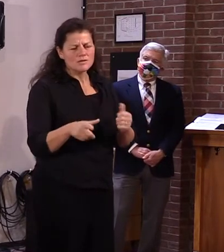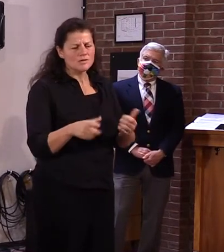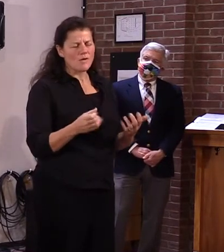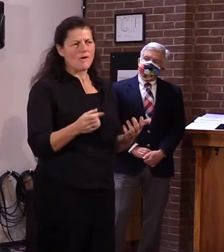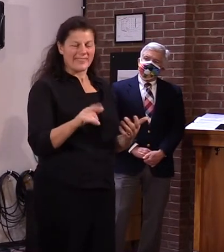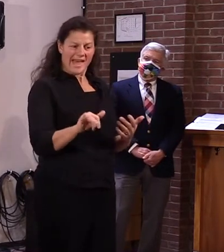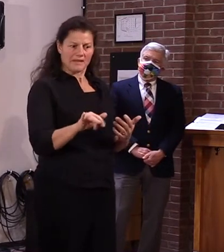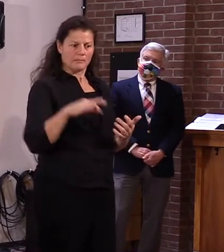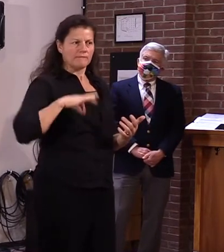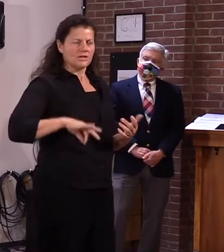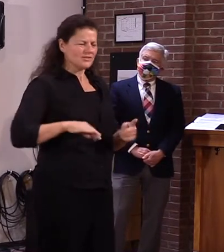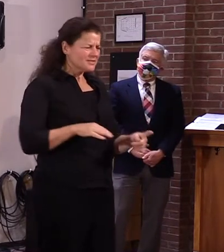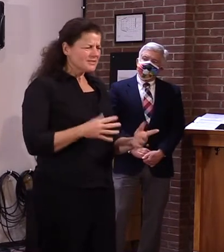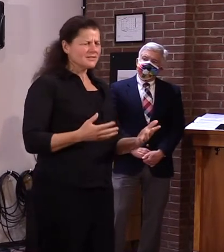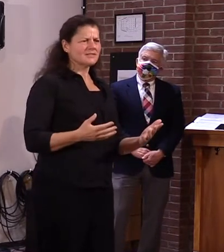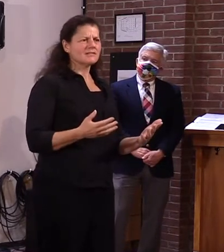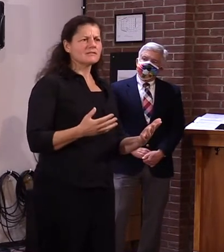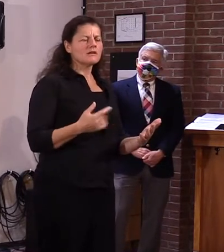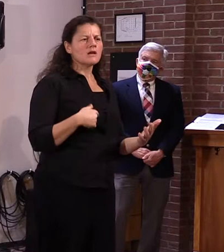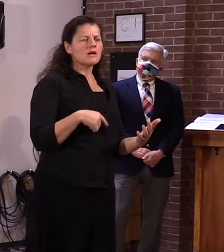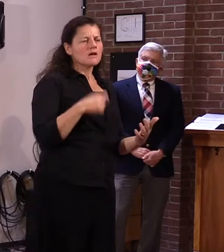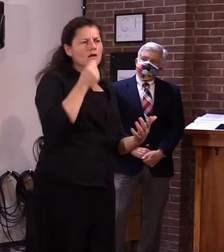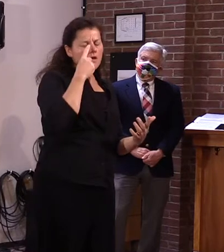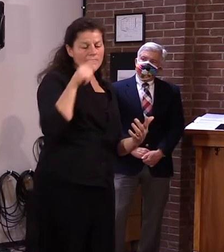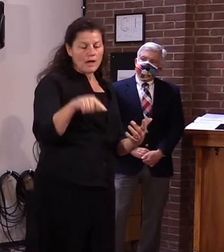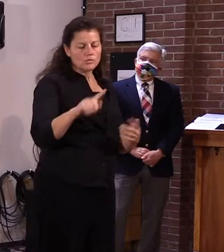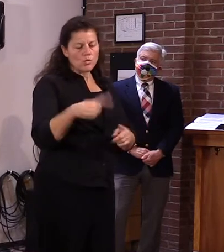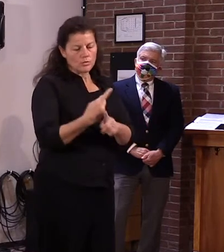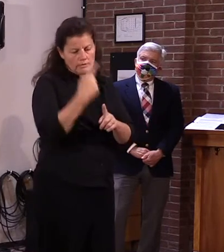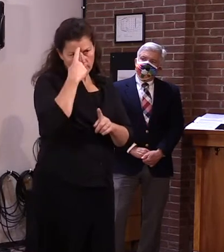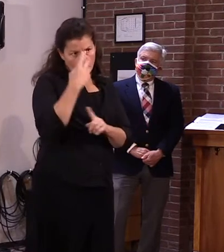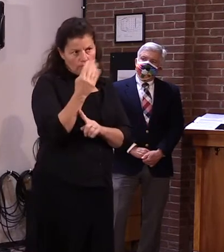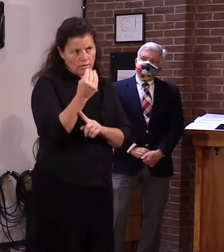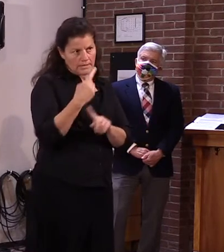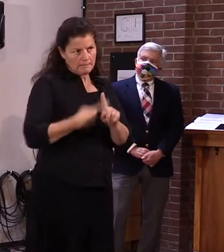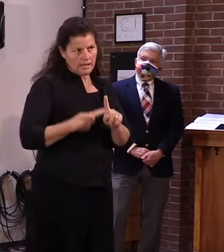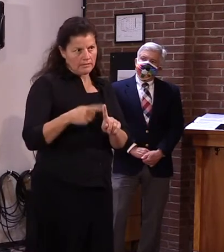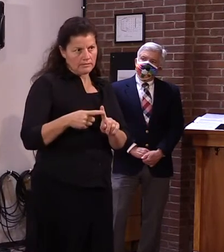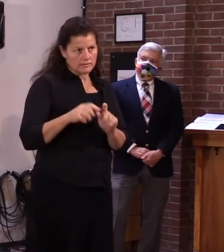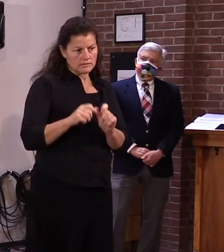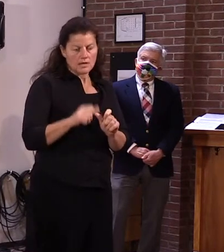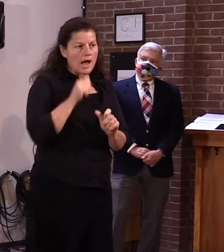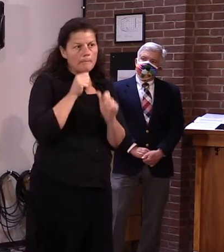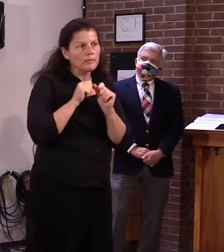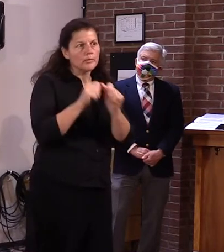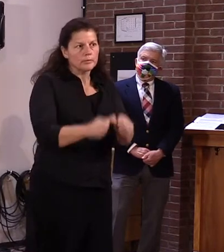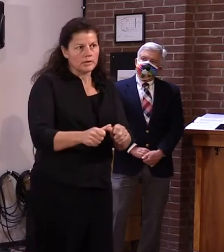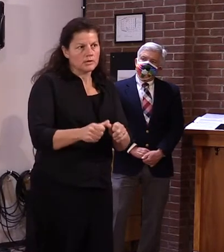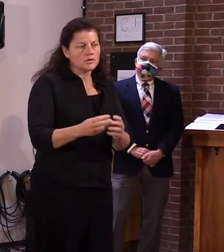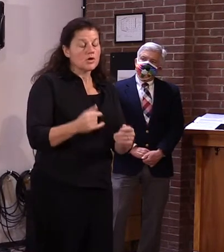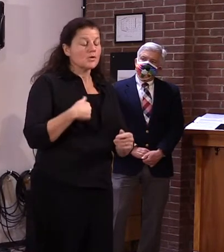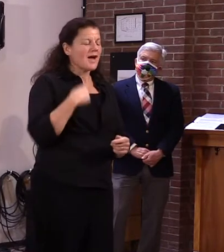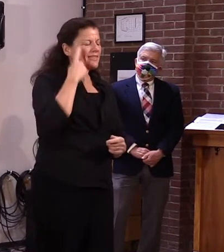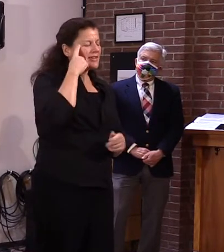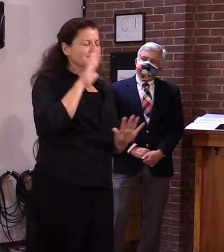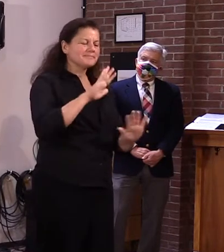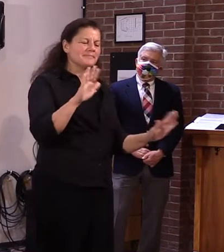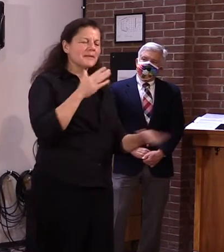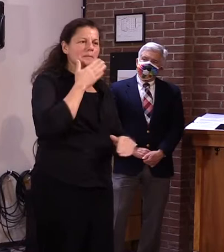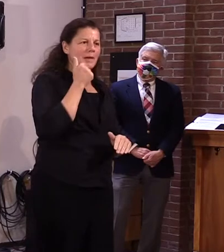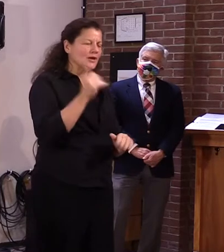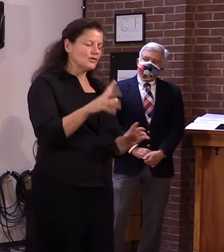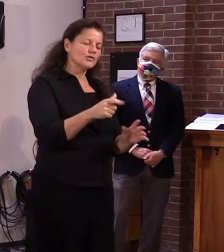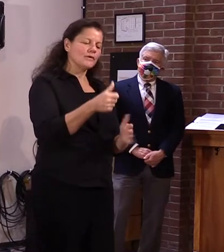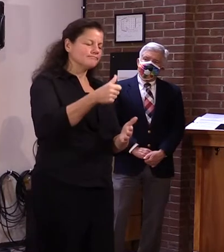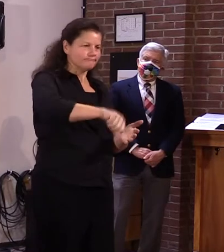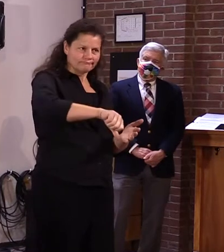was just 14 months, so it wasn't a permanent solution. So in the end, I thought it was better to just start again